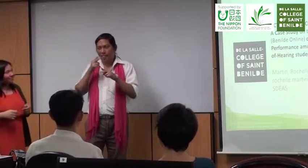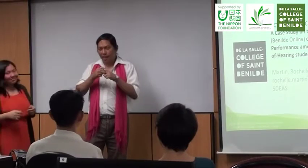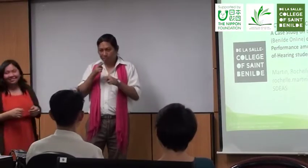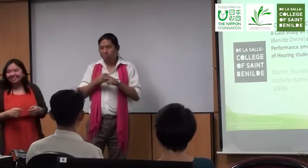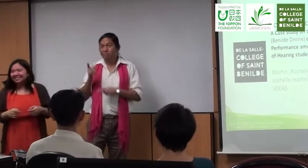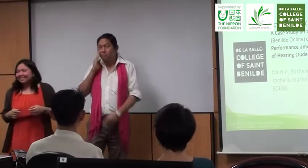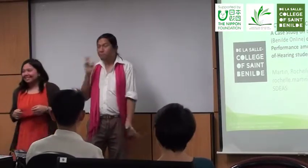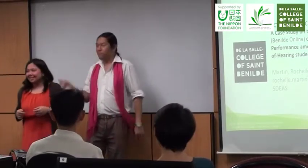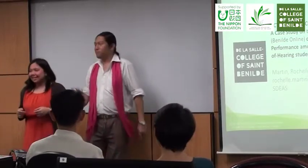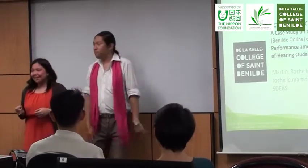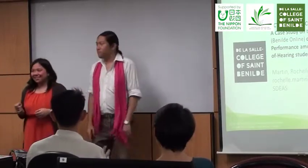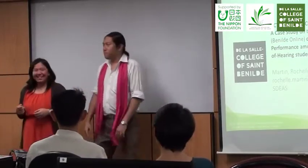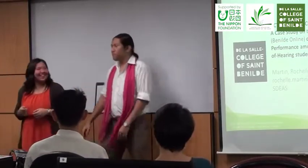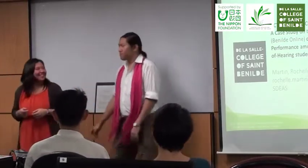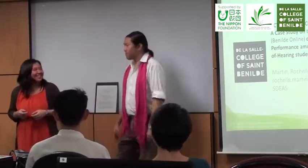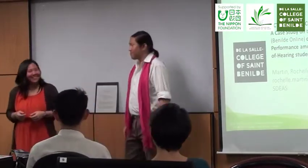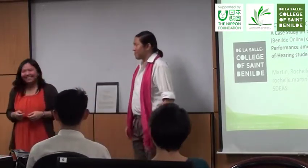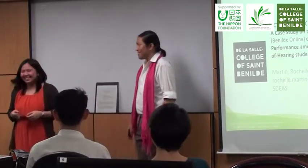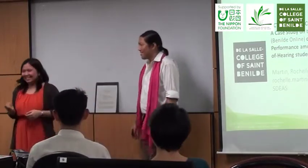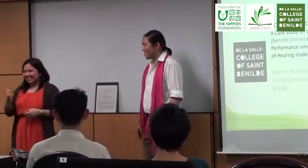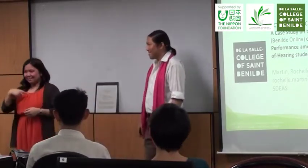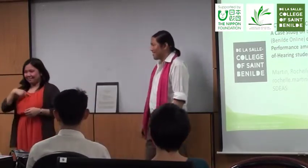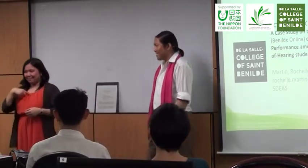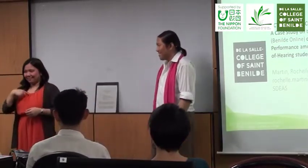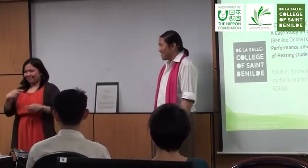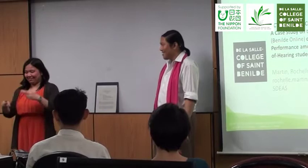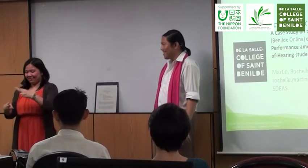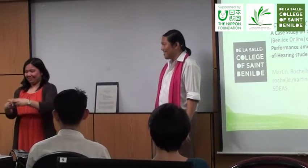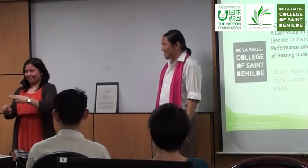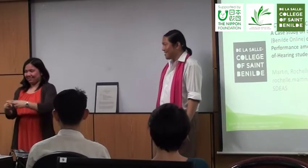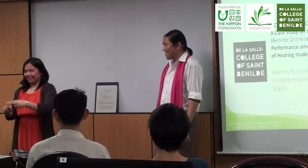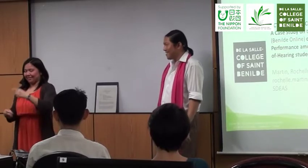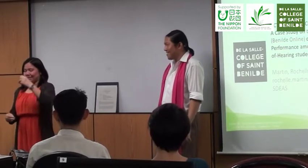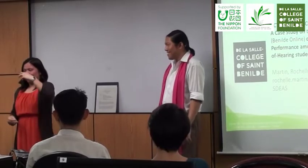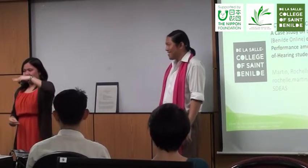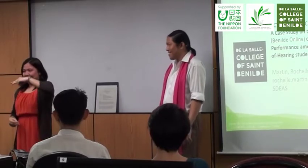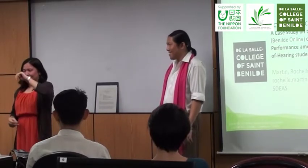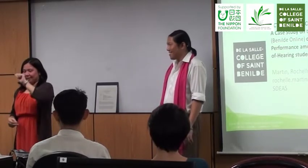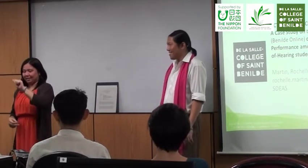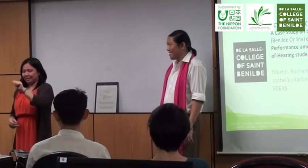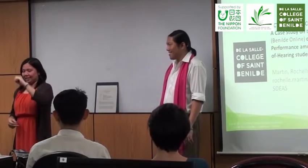Okay, she knows a little bit. She could introduce herself.